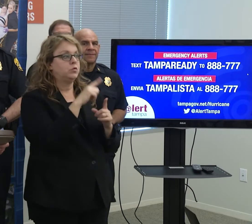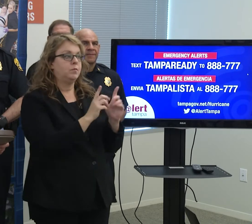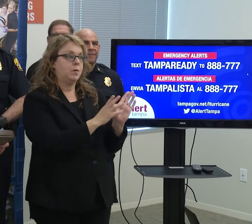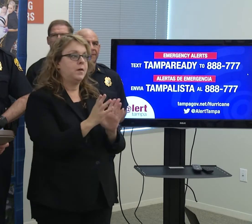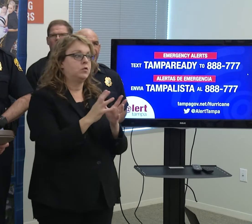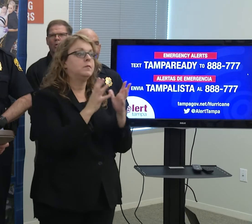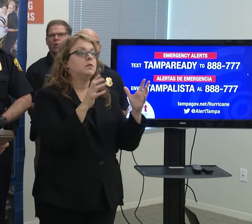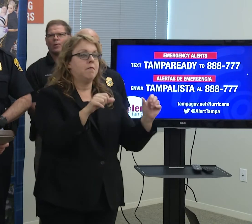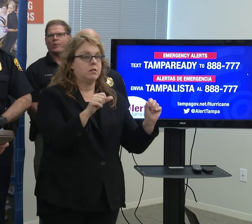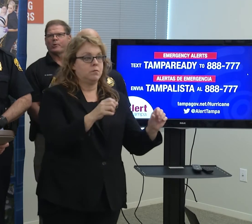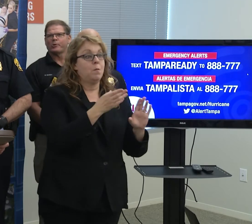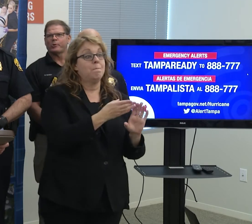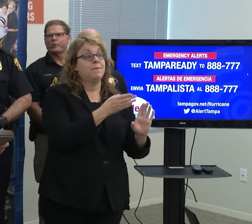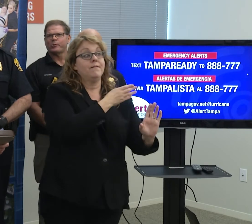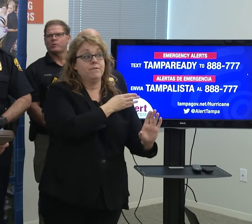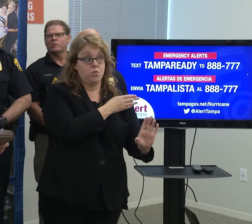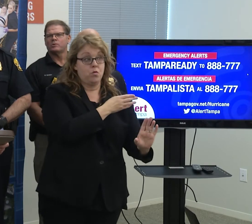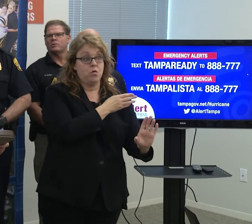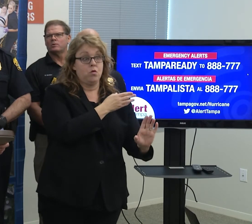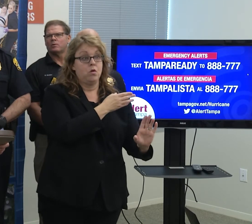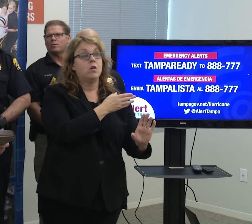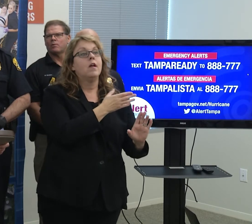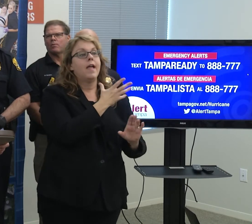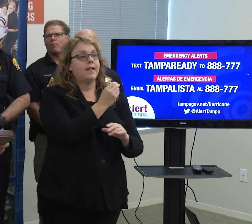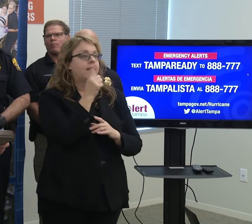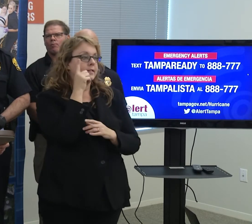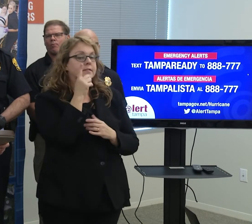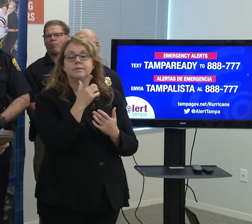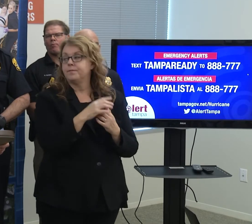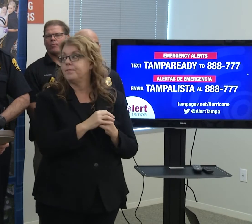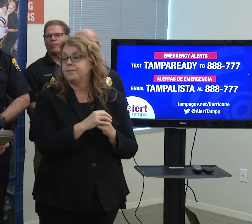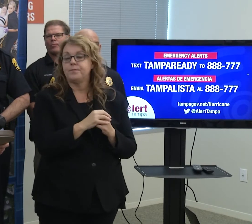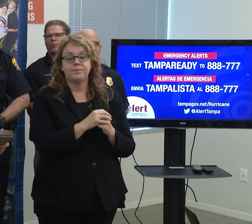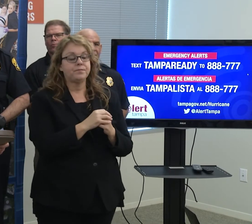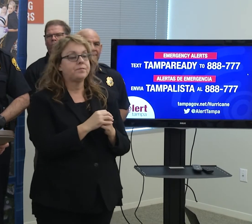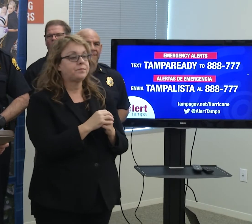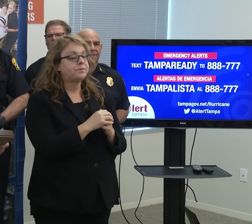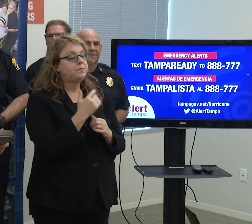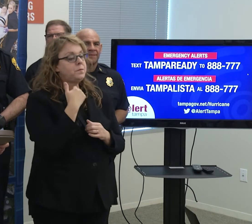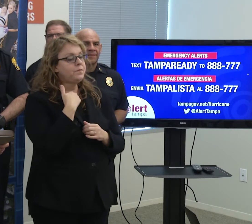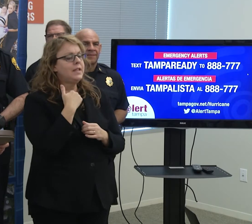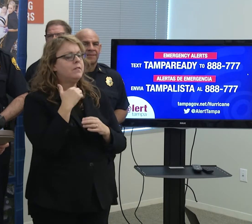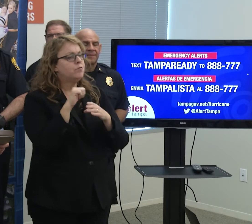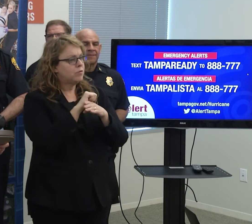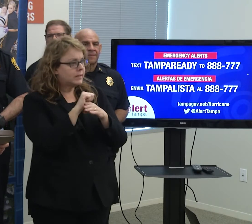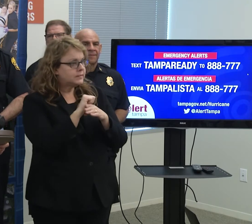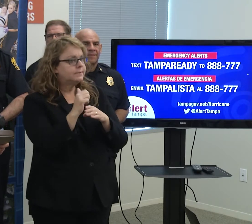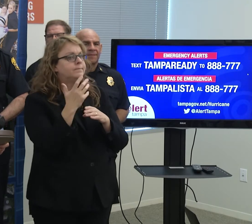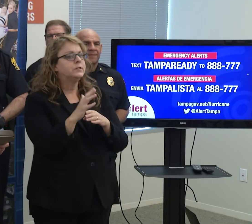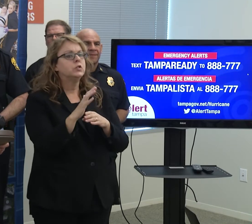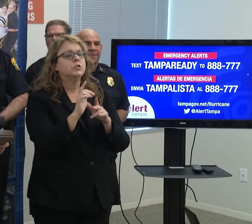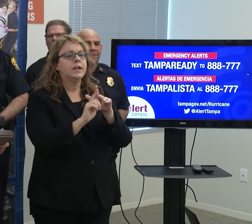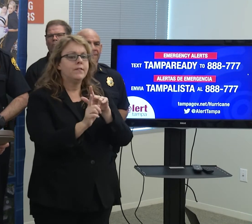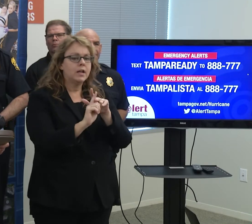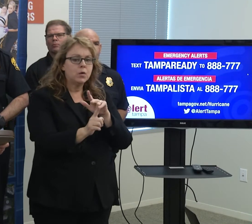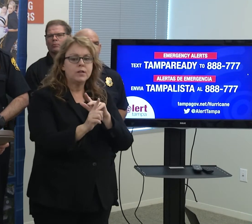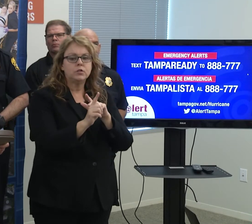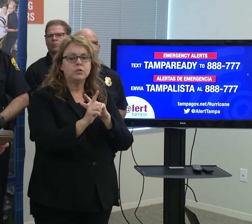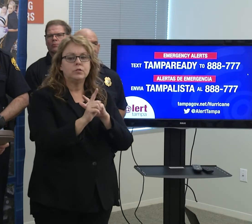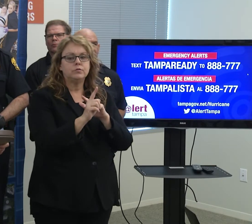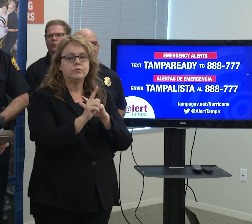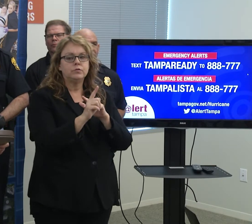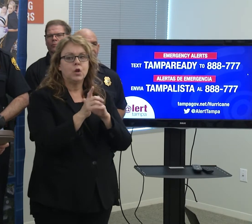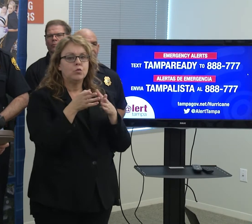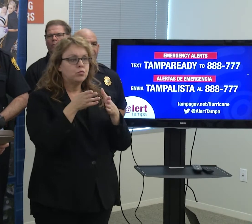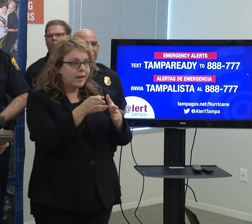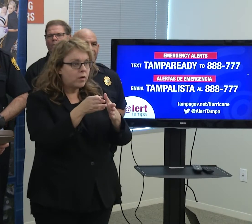much as you can prior to and heed those warnings. And we have exercised evacuation routes.